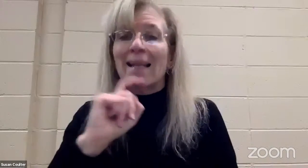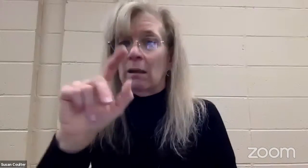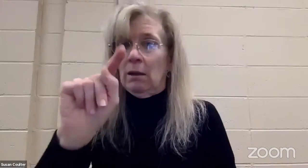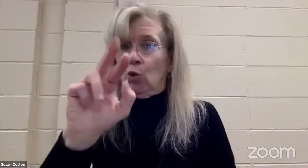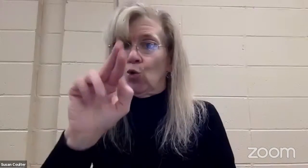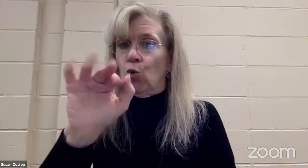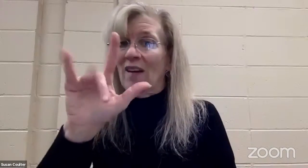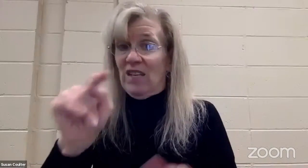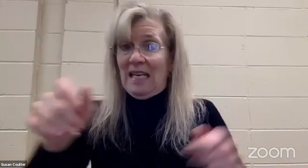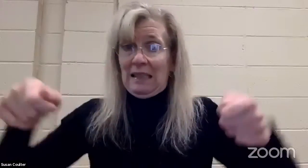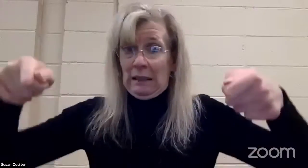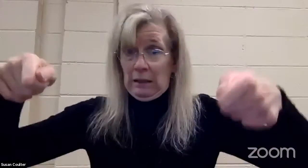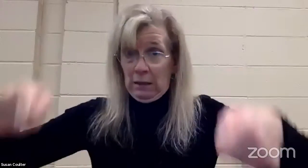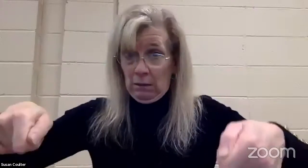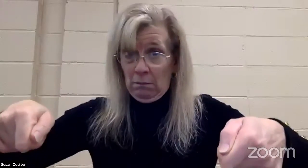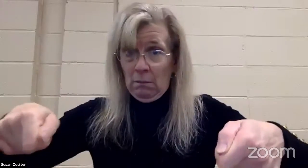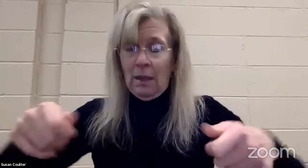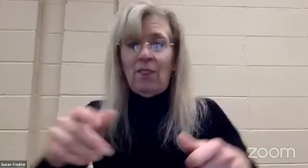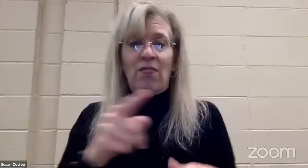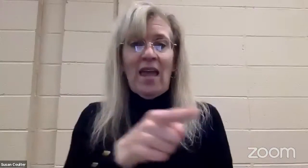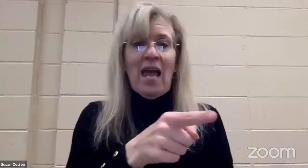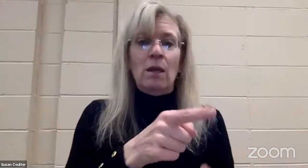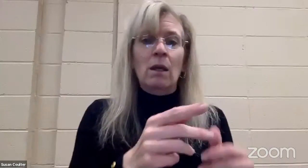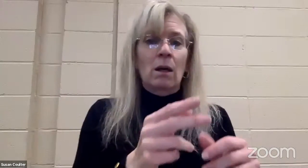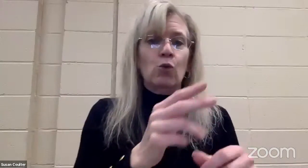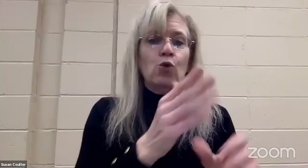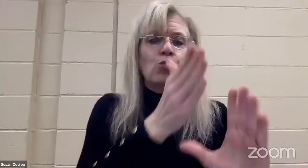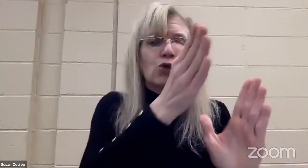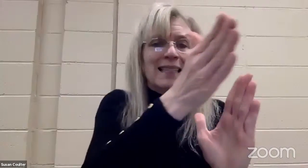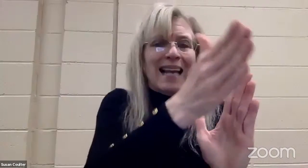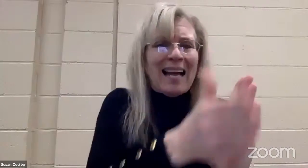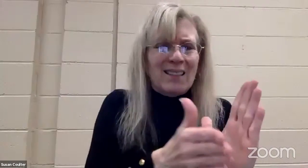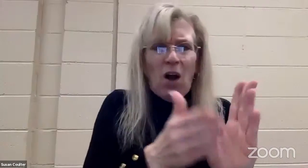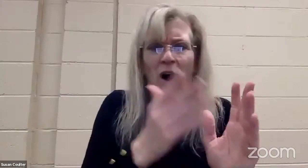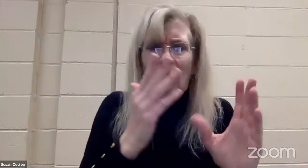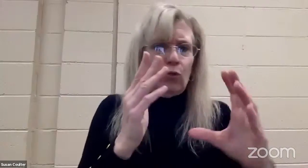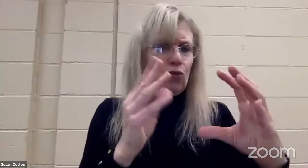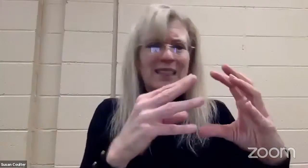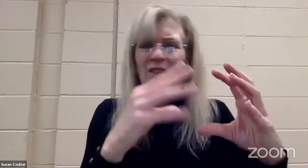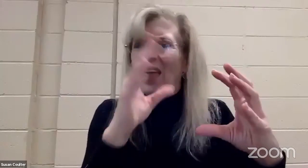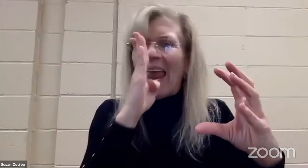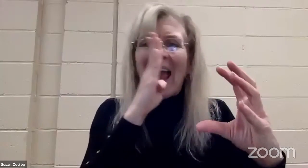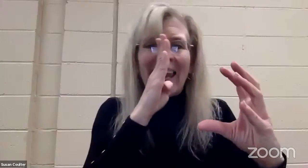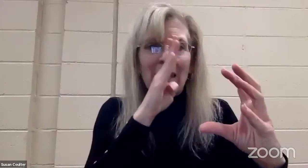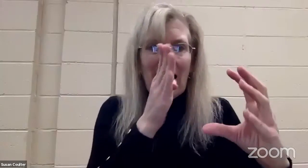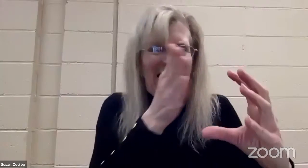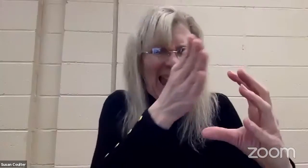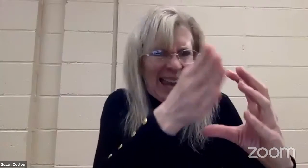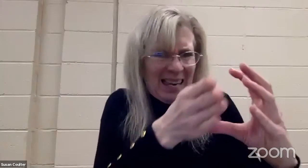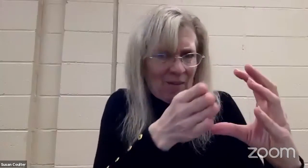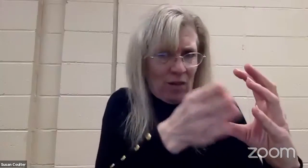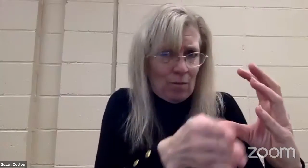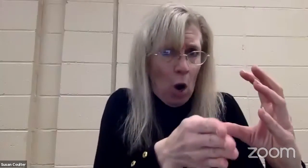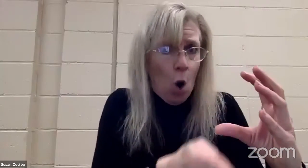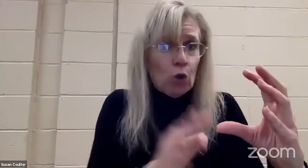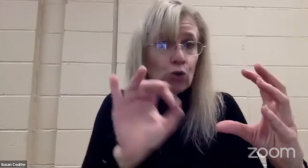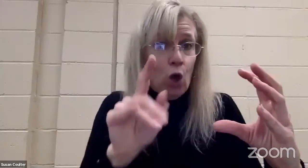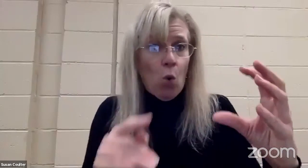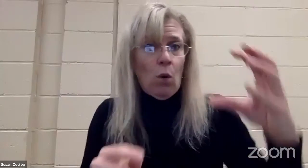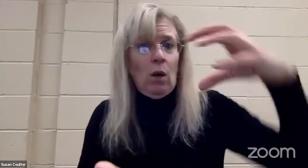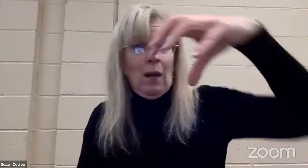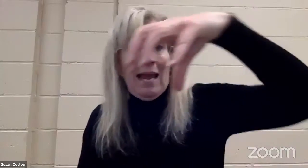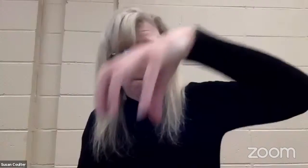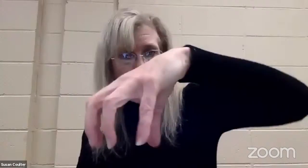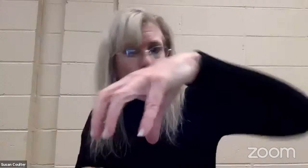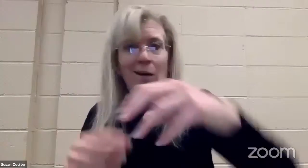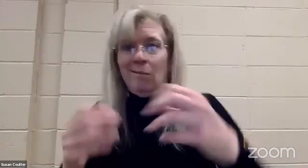the metal, twist it. Then you slice off just the end of the